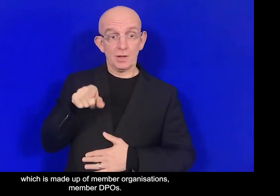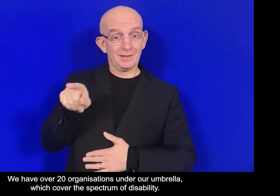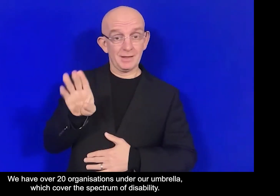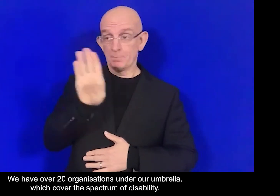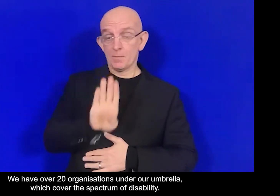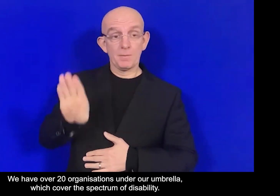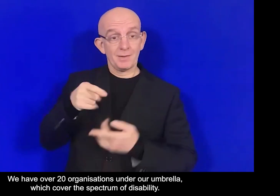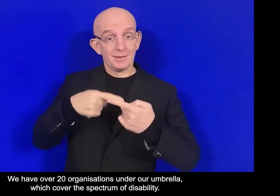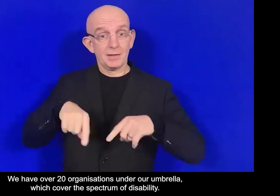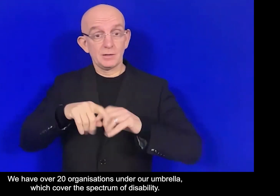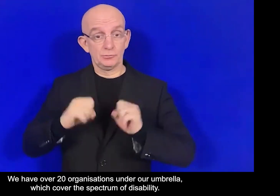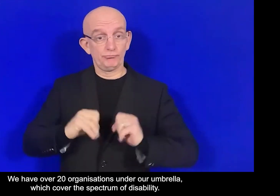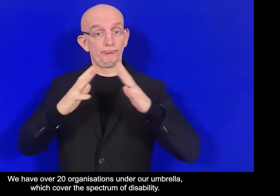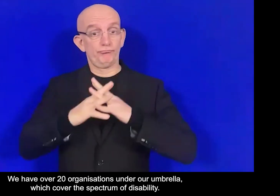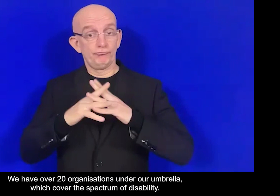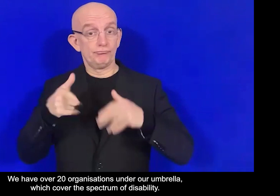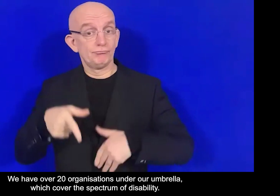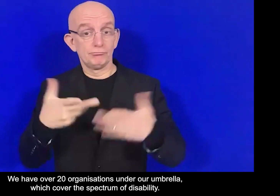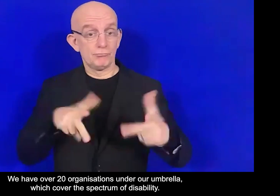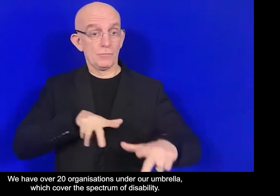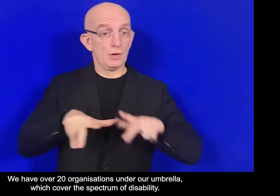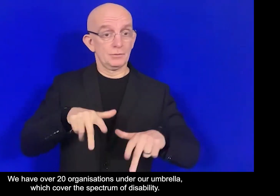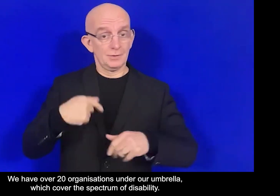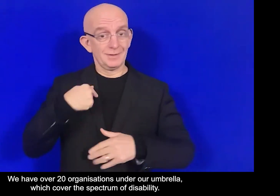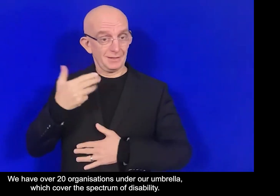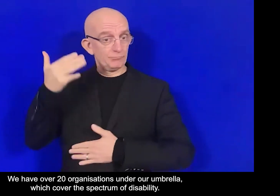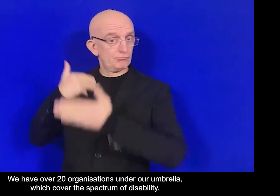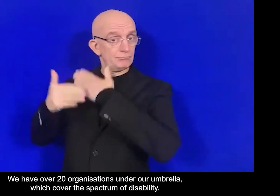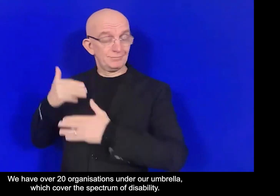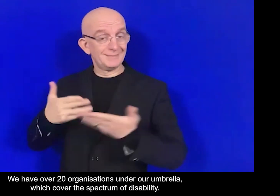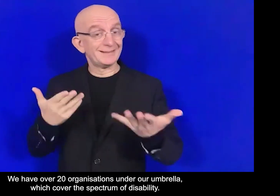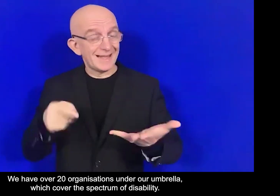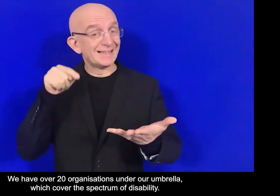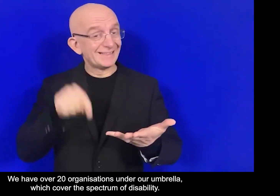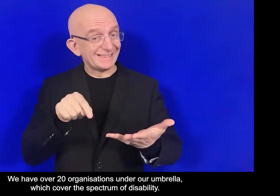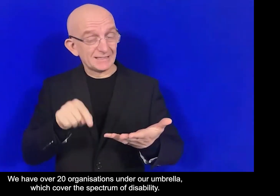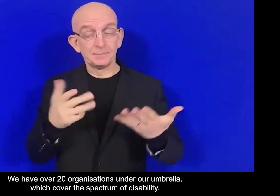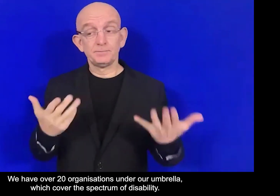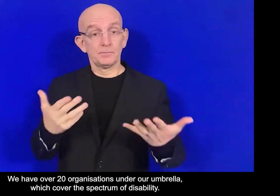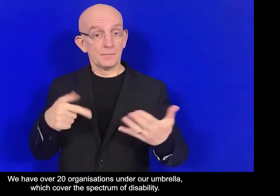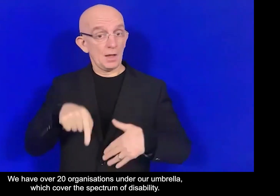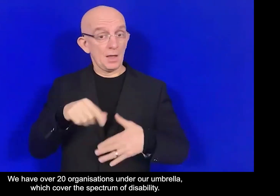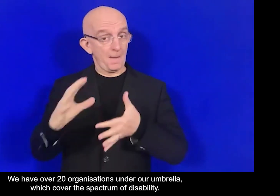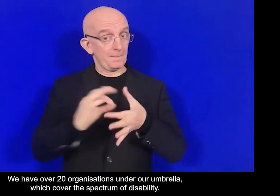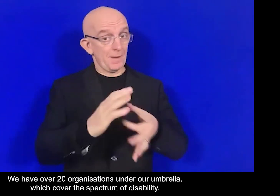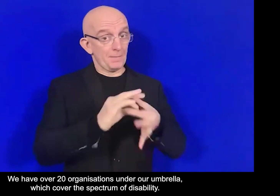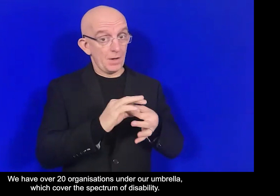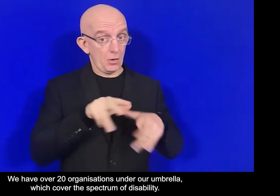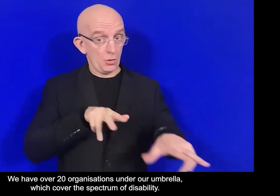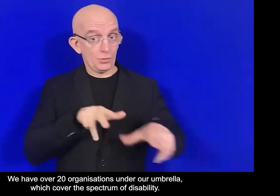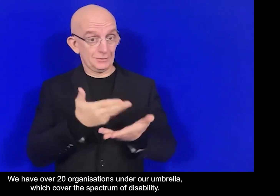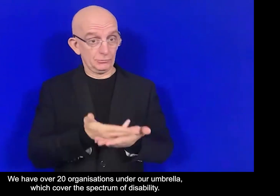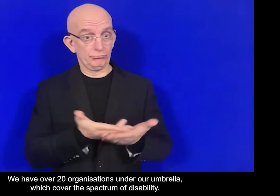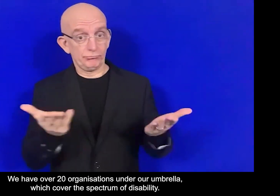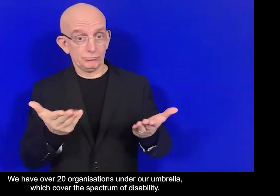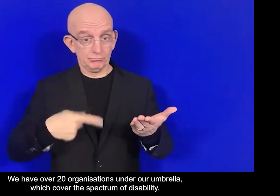DPOs. We have over 20 organizations under our umbrella, which cover the spectrum of